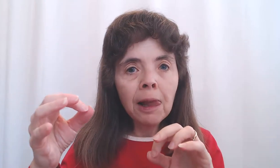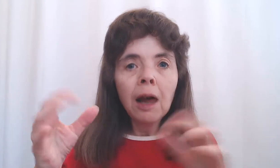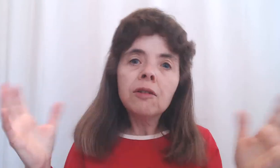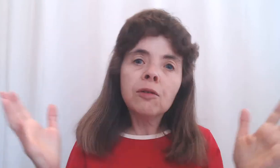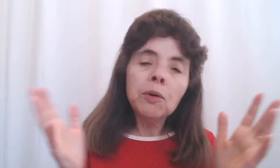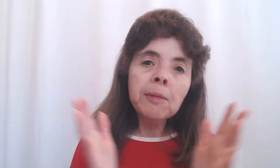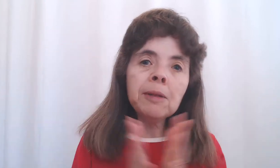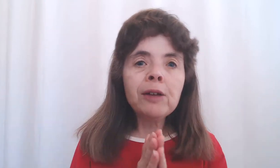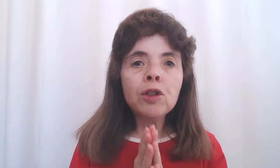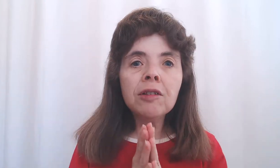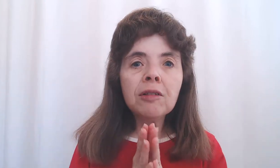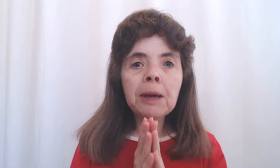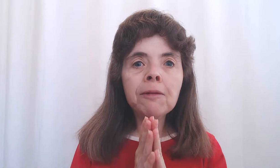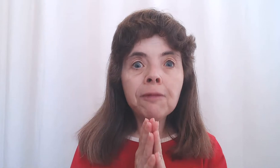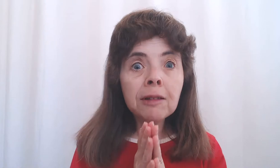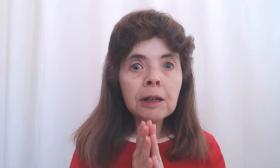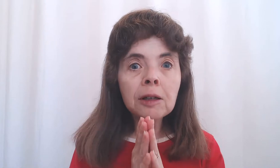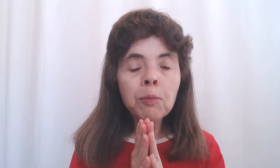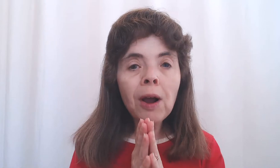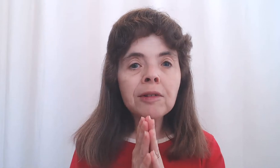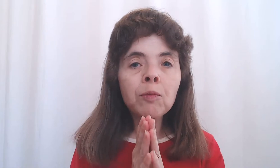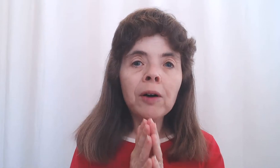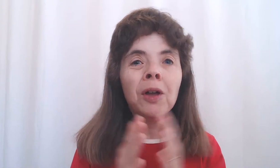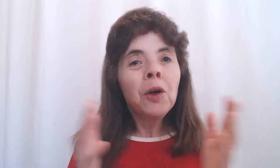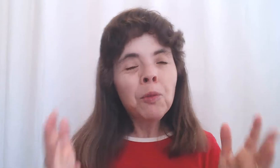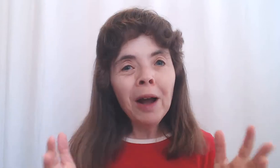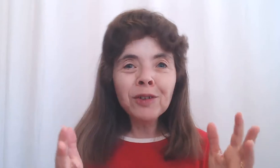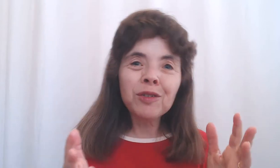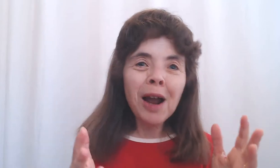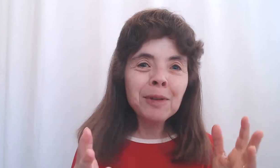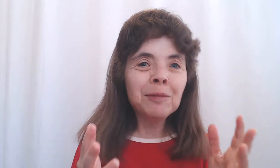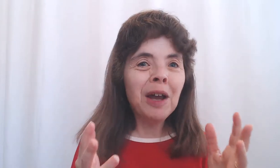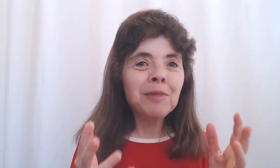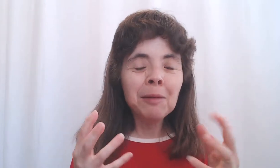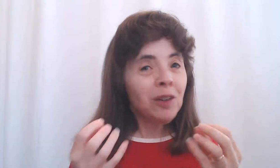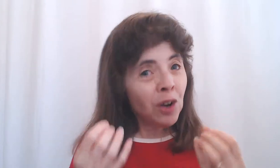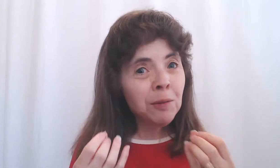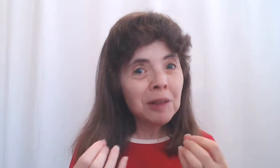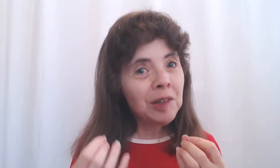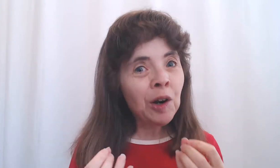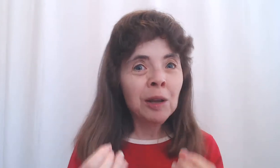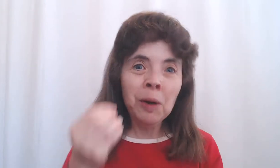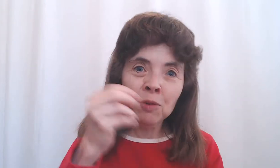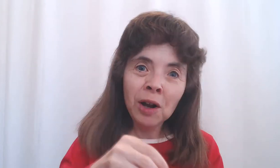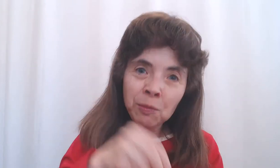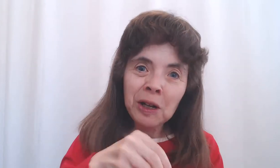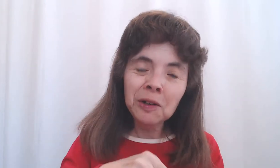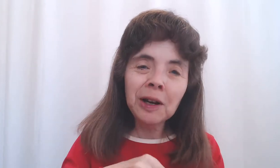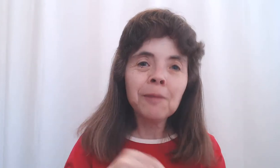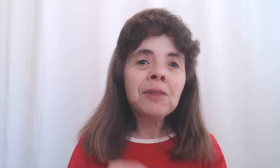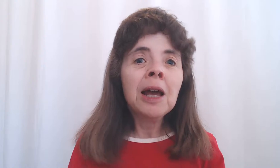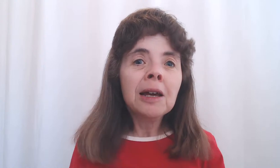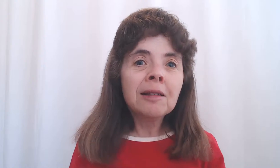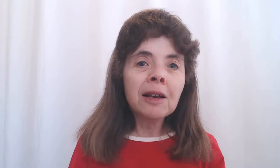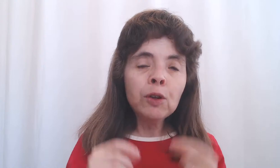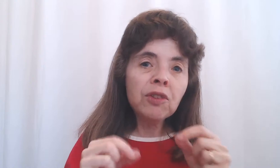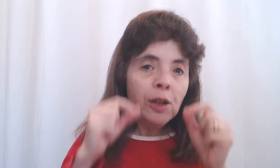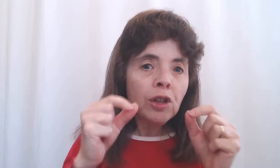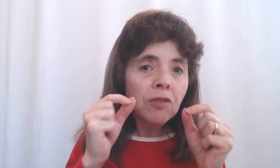So what do I mean by Jesus being physically present? Well, the way I'll describe it sometimes, and I'm not trying to be snarky, but I'm trying to be clear, is that if you say Jesus